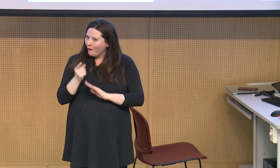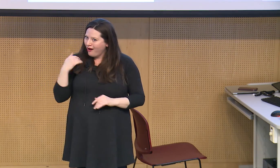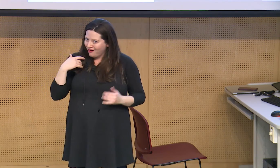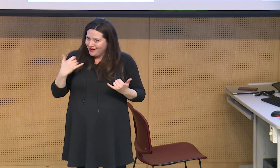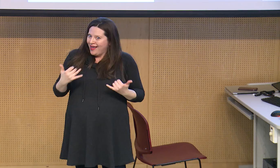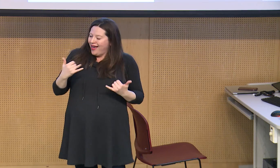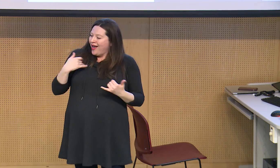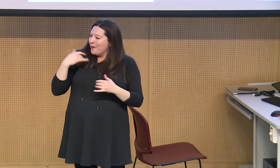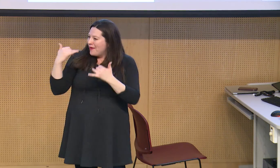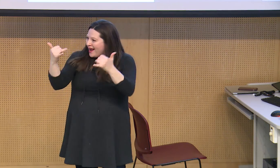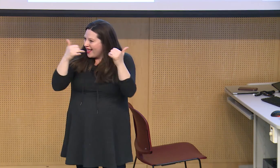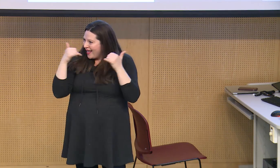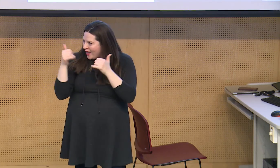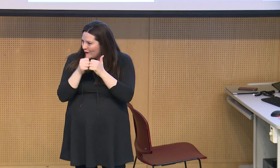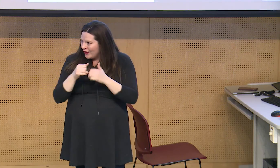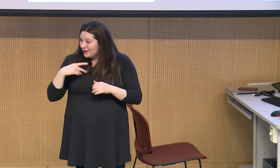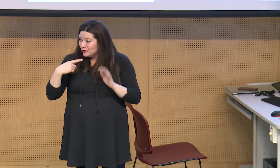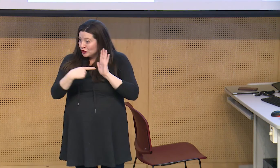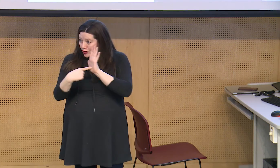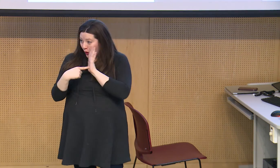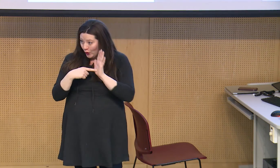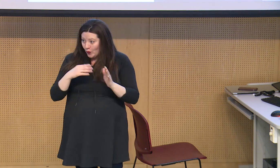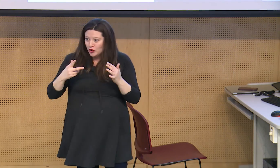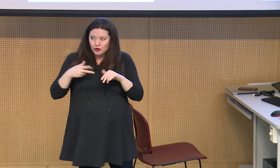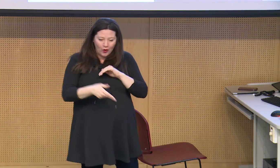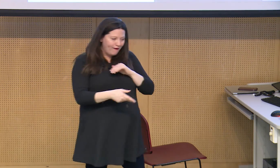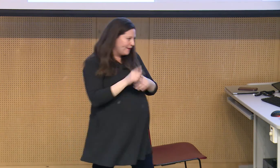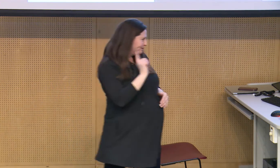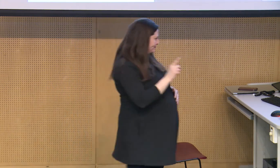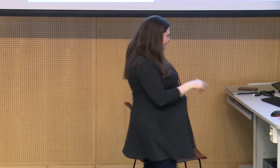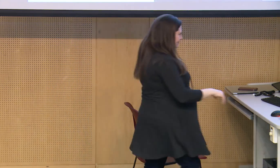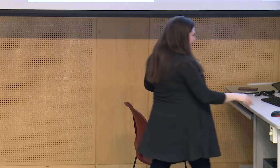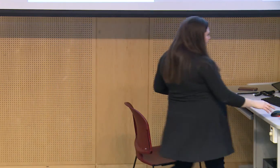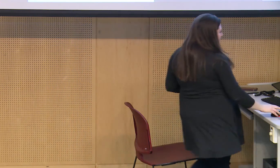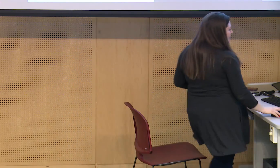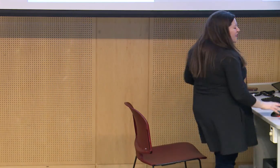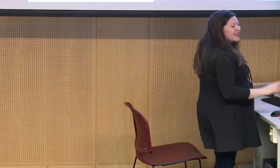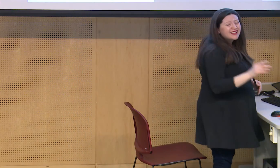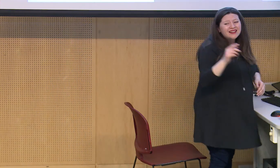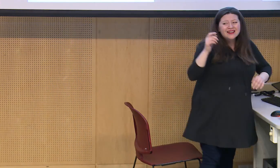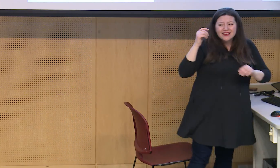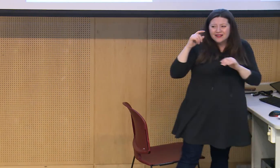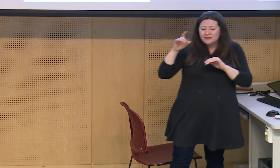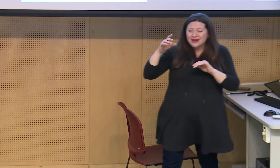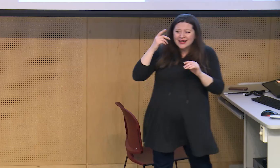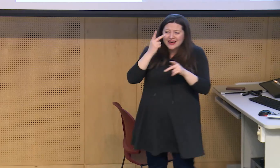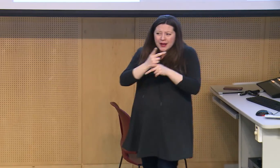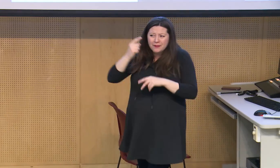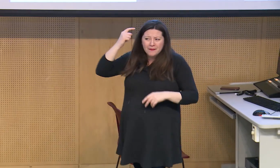earlier. And I didn't know it for a while. You know, I was kind of just playing with this system. I'm going to show you a shortcut.